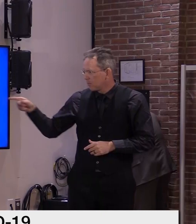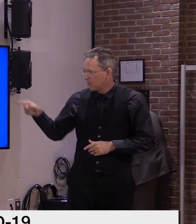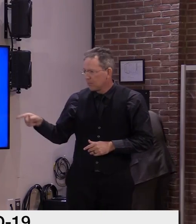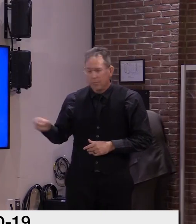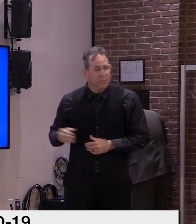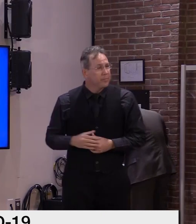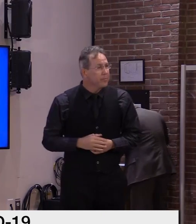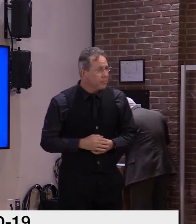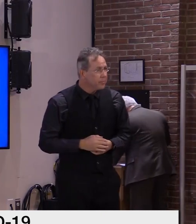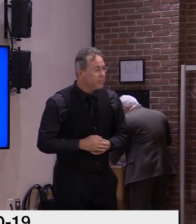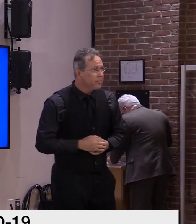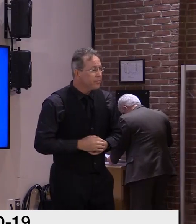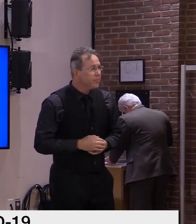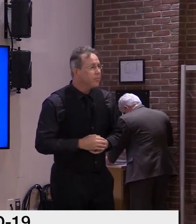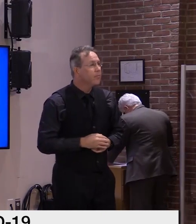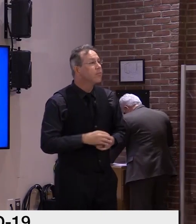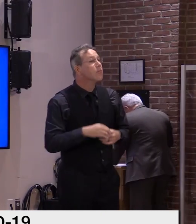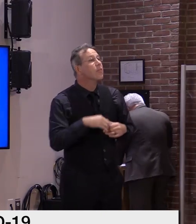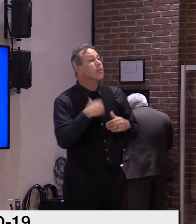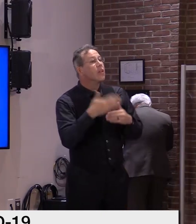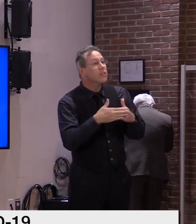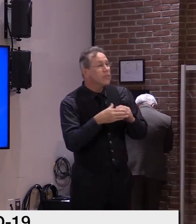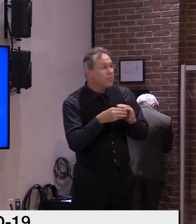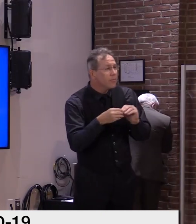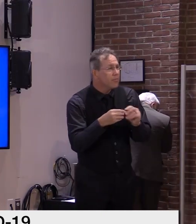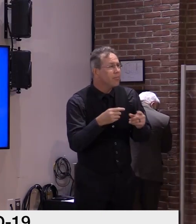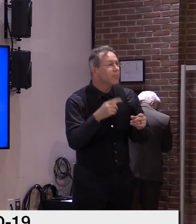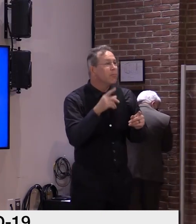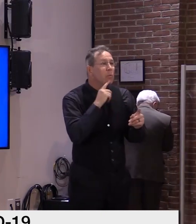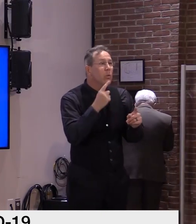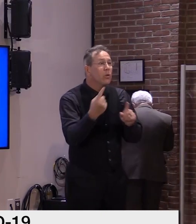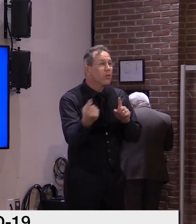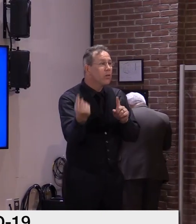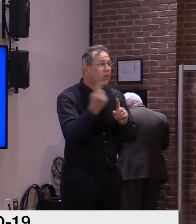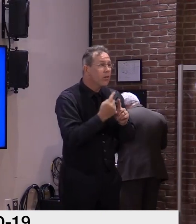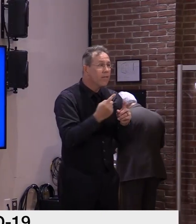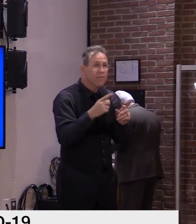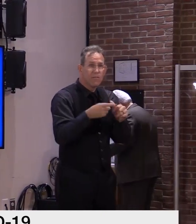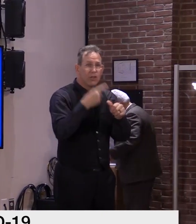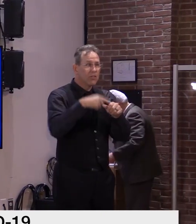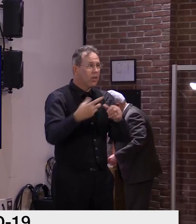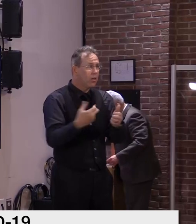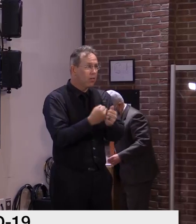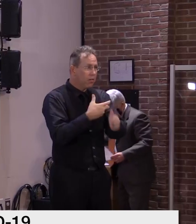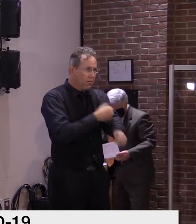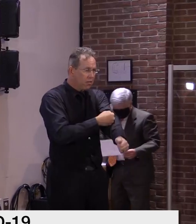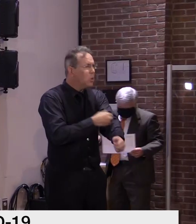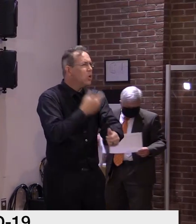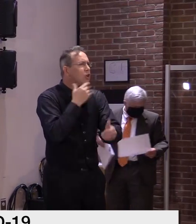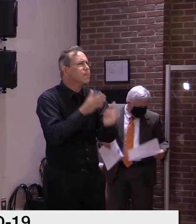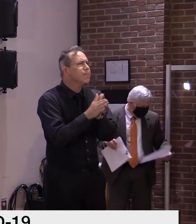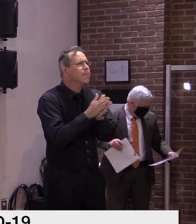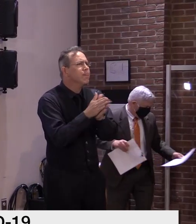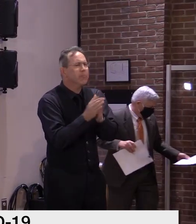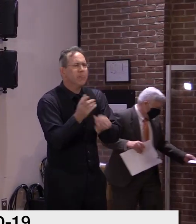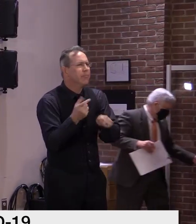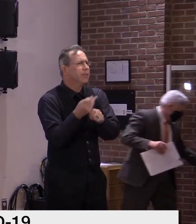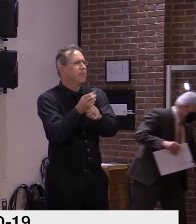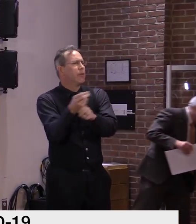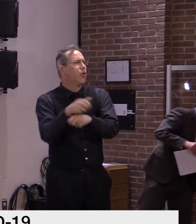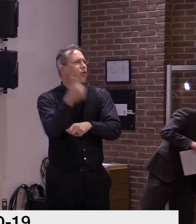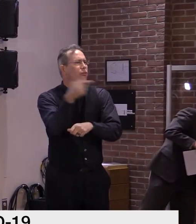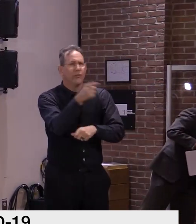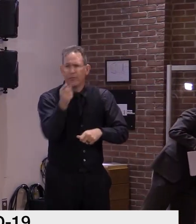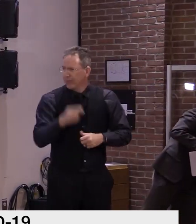strong uptick among new individuals getting vaccinated. We continue to be far ahead of the national average on this important metric as we